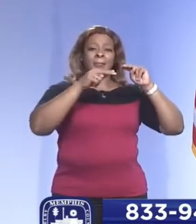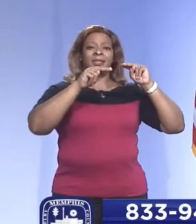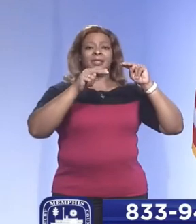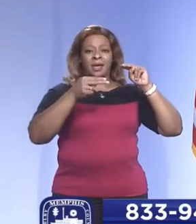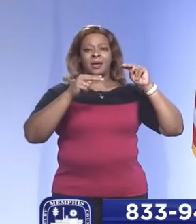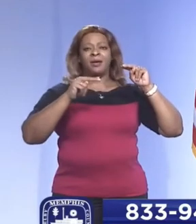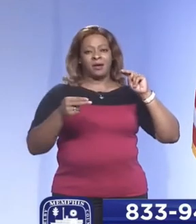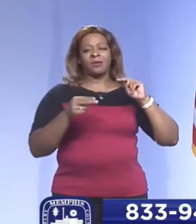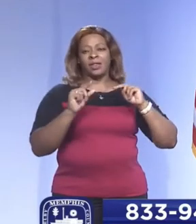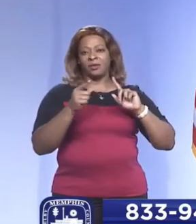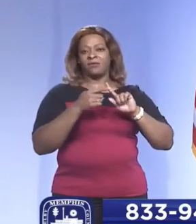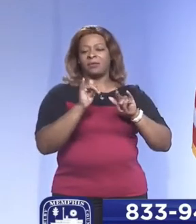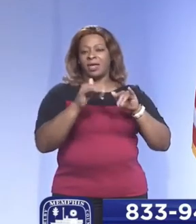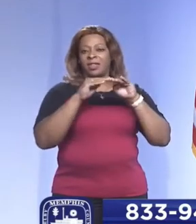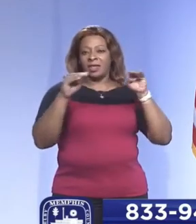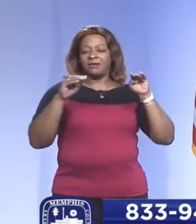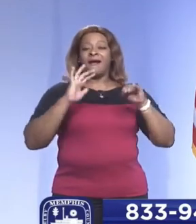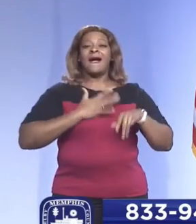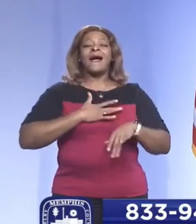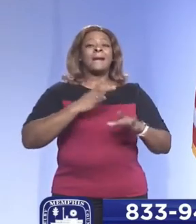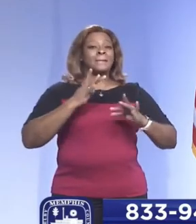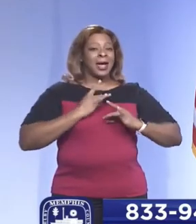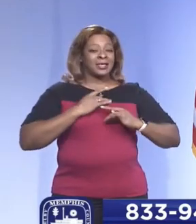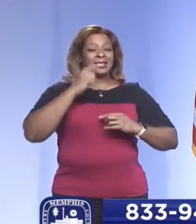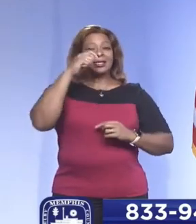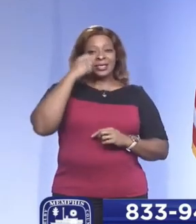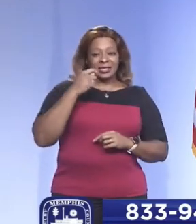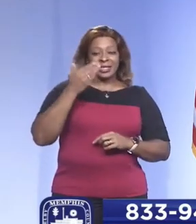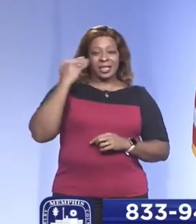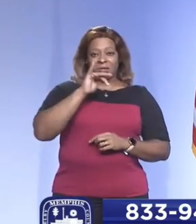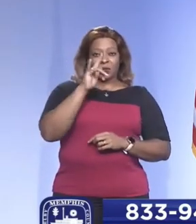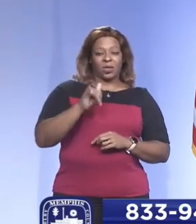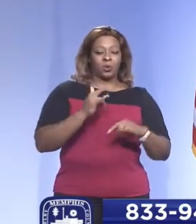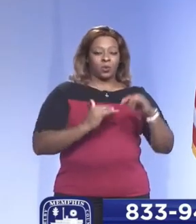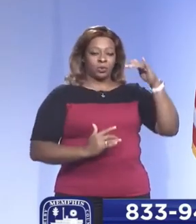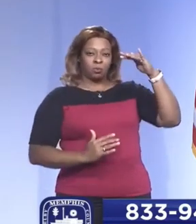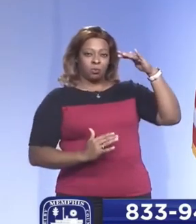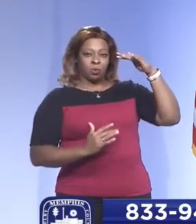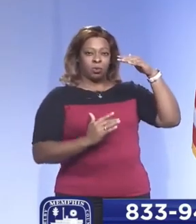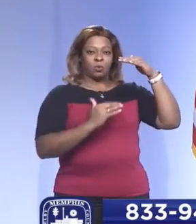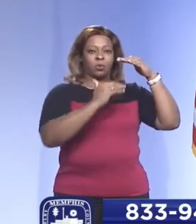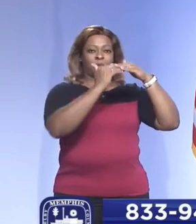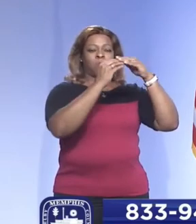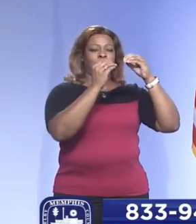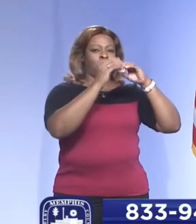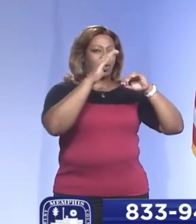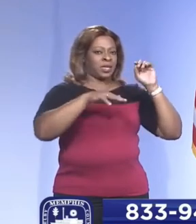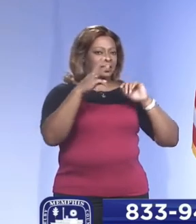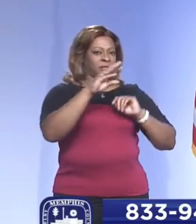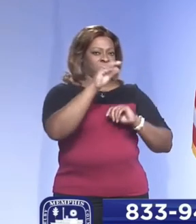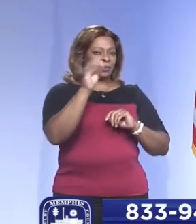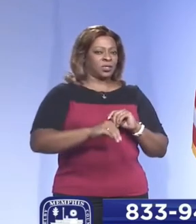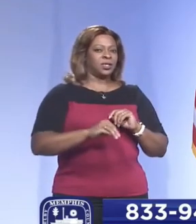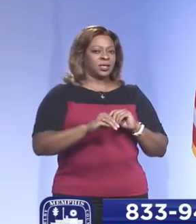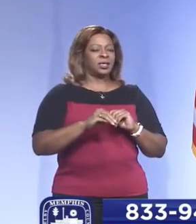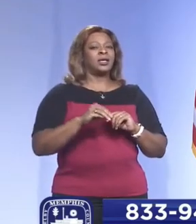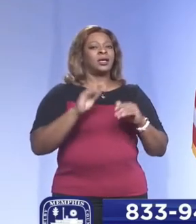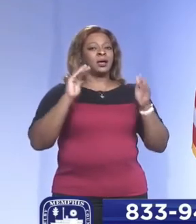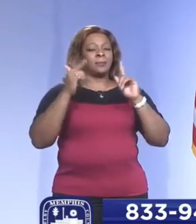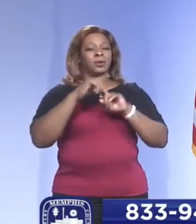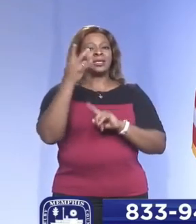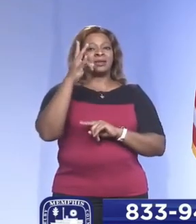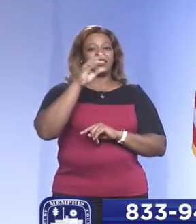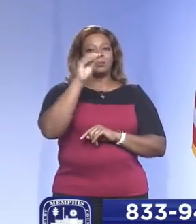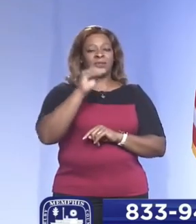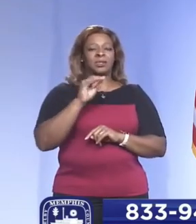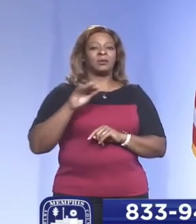levels, and our testing positivity rate in mid-July was approaching, it was more than 16%, approaching 17% of all tests